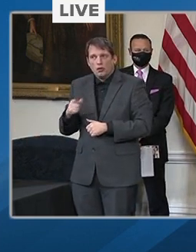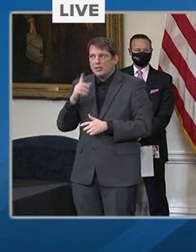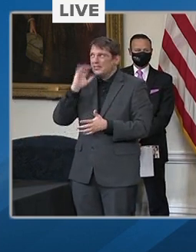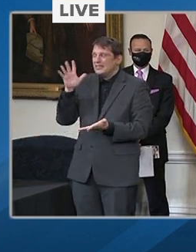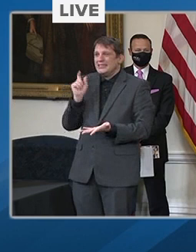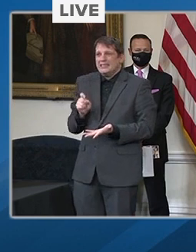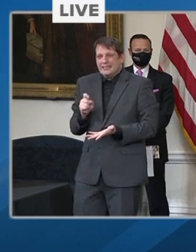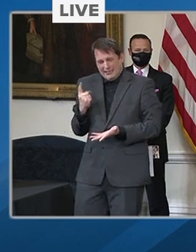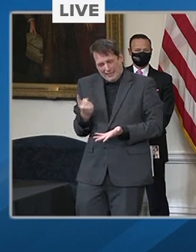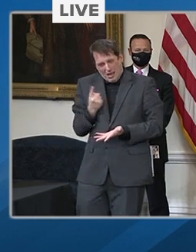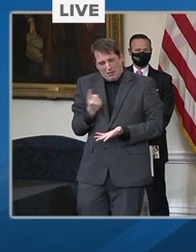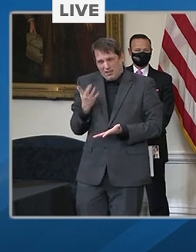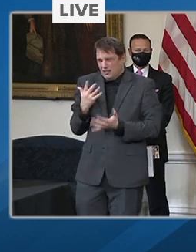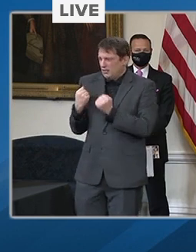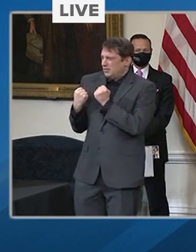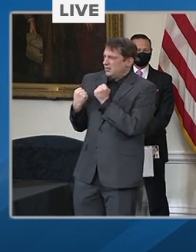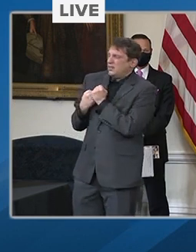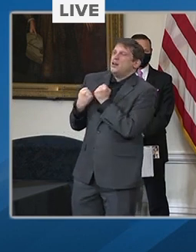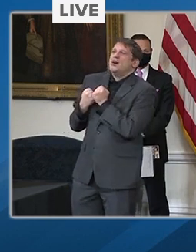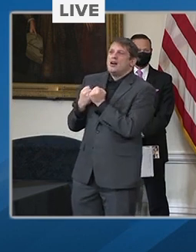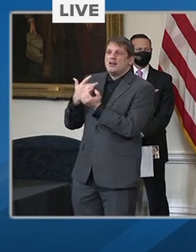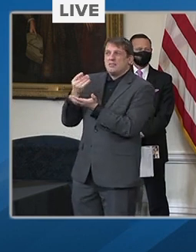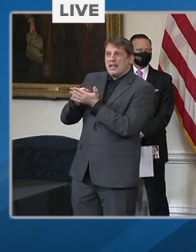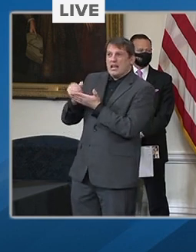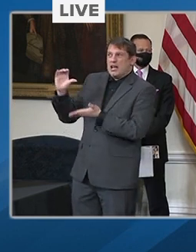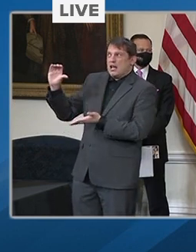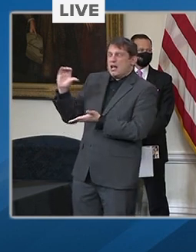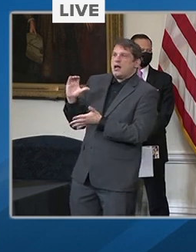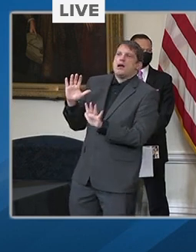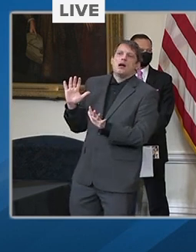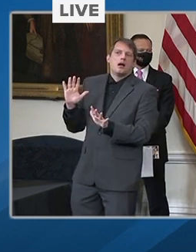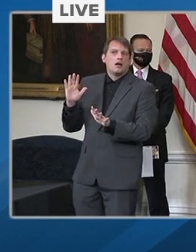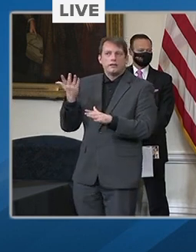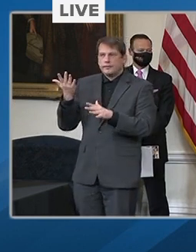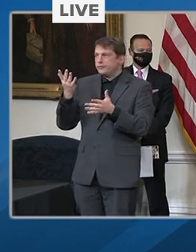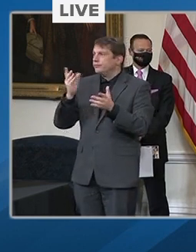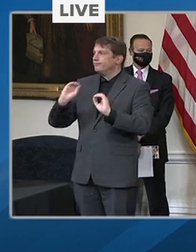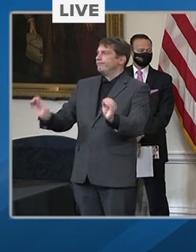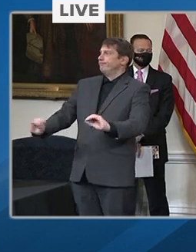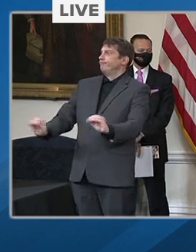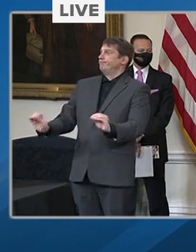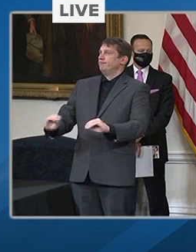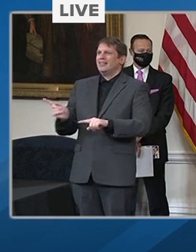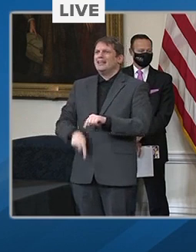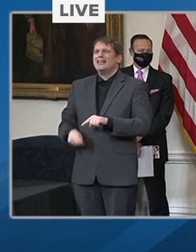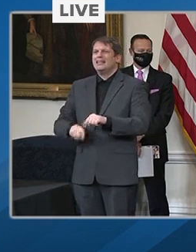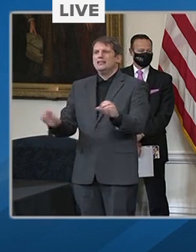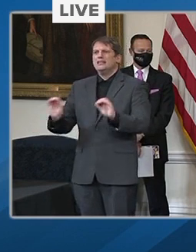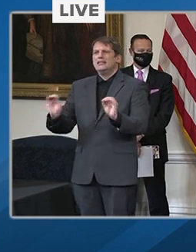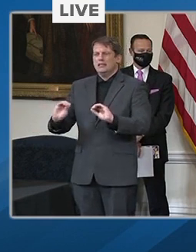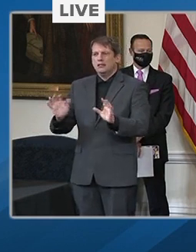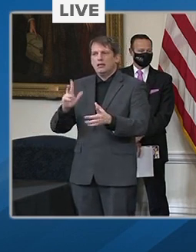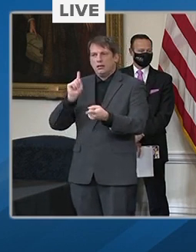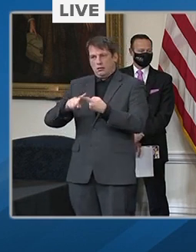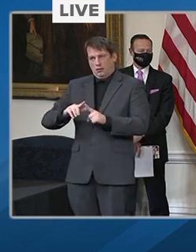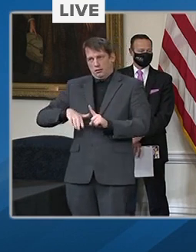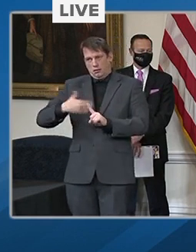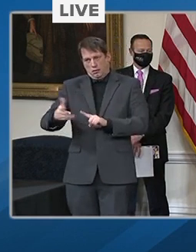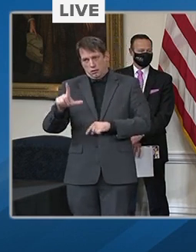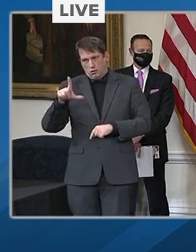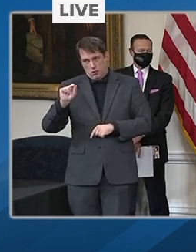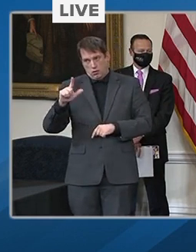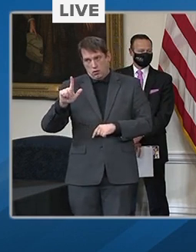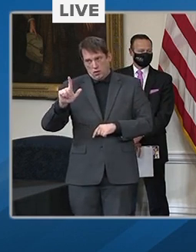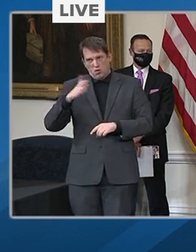is certainly better than doing nothing. In the new year, I'm going to keep fighting for the Congress to come back